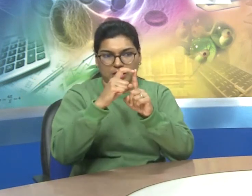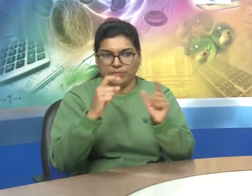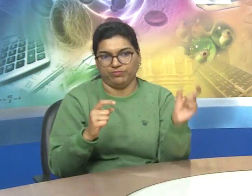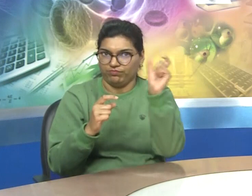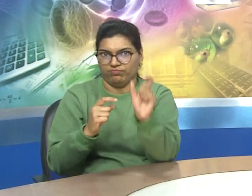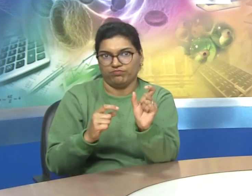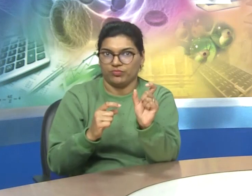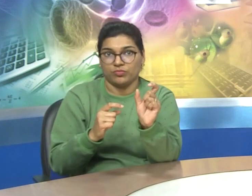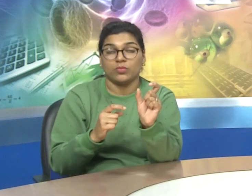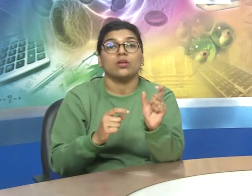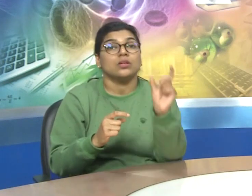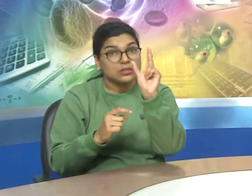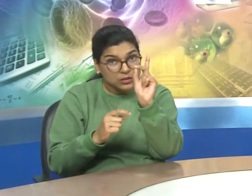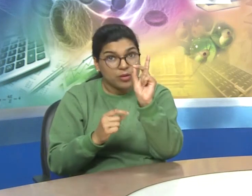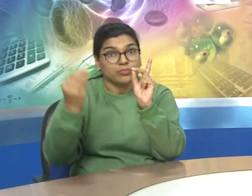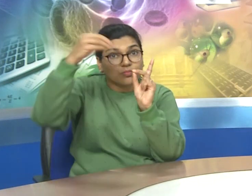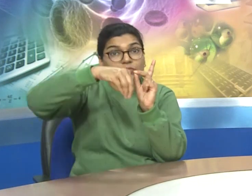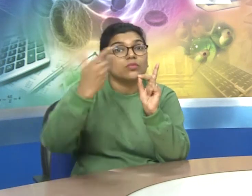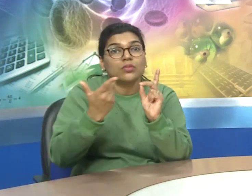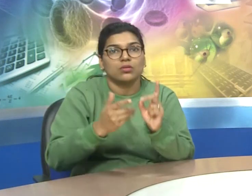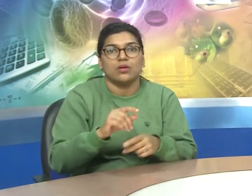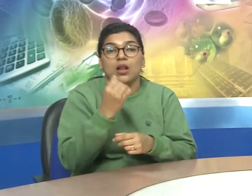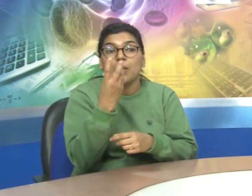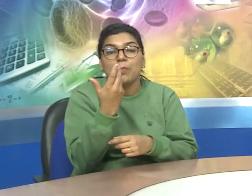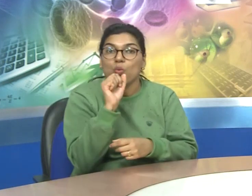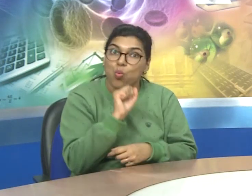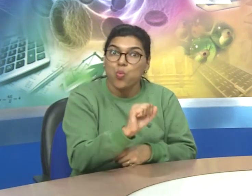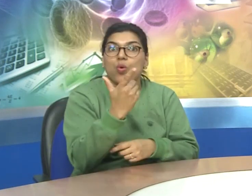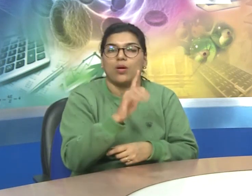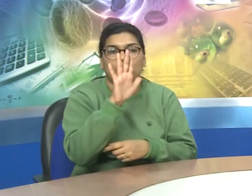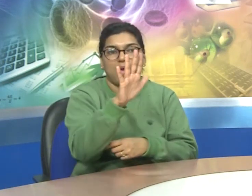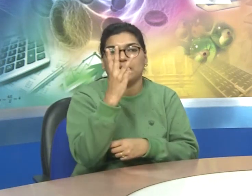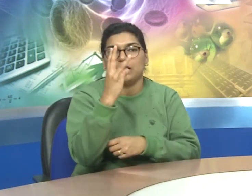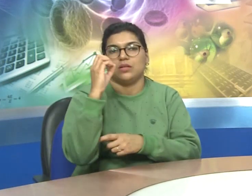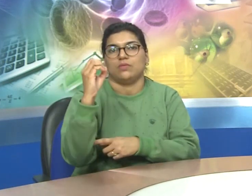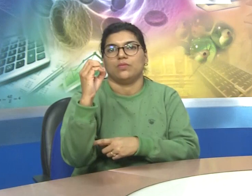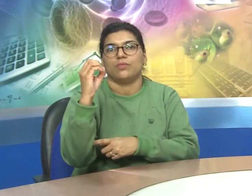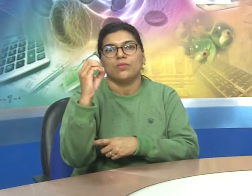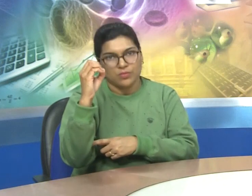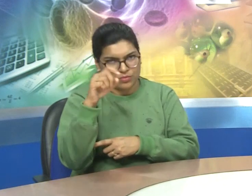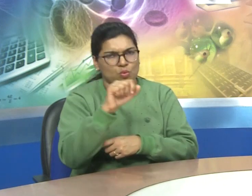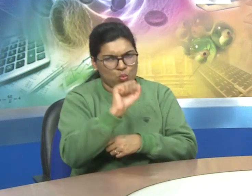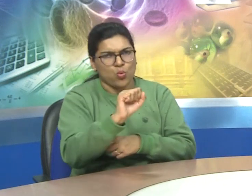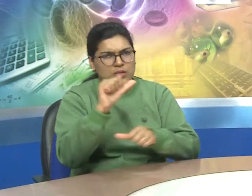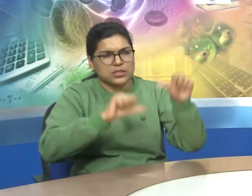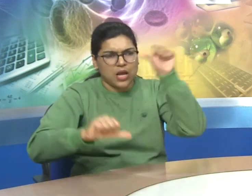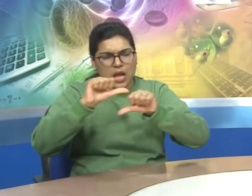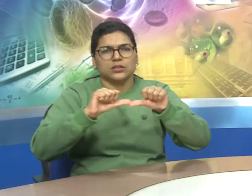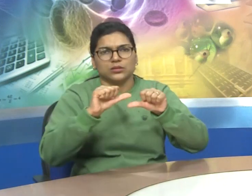subject education. So for that we have used D. After that, if we remember that 530 is also